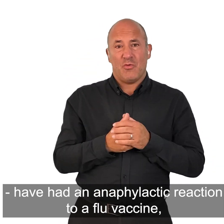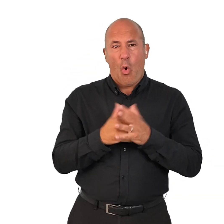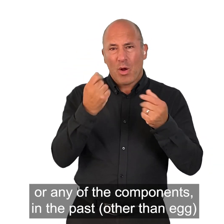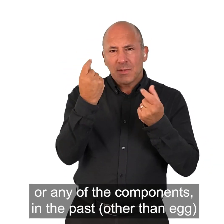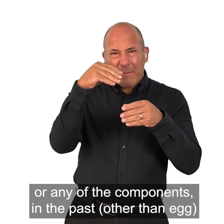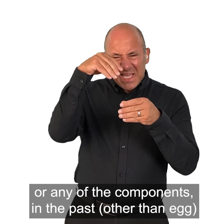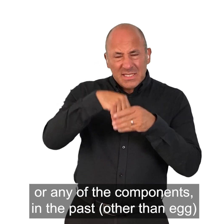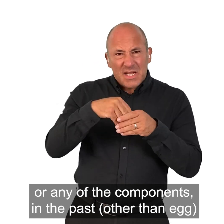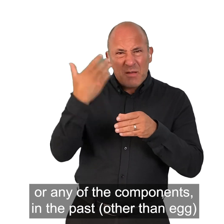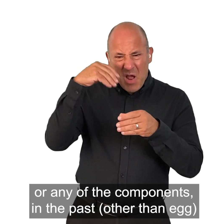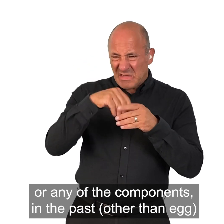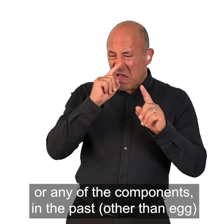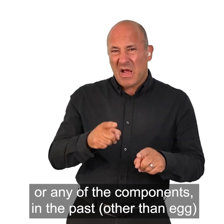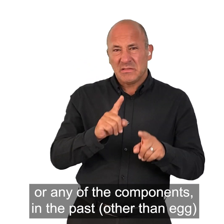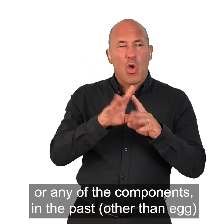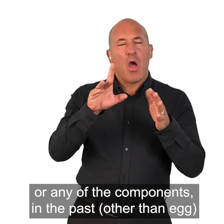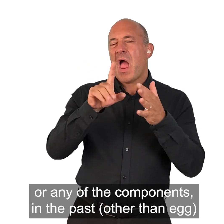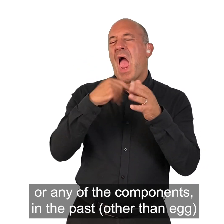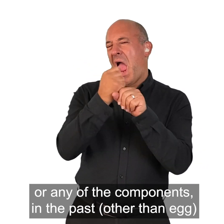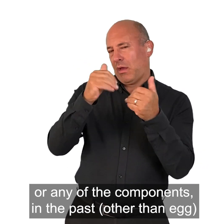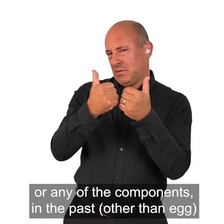or any of the components in the past other than egg.